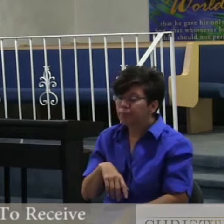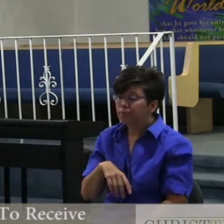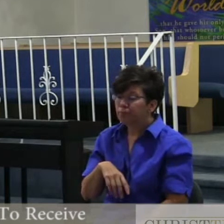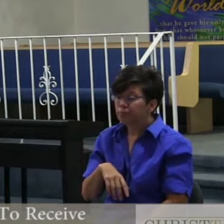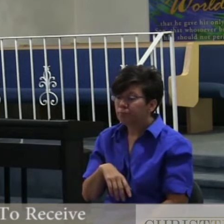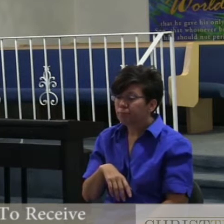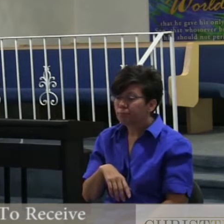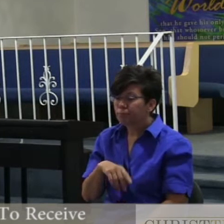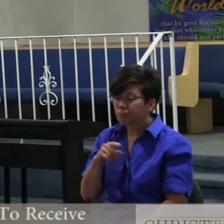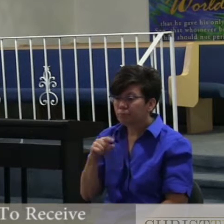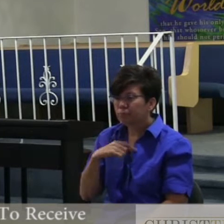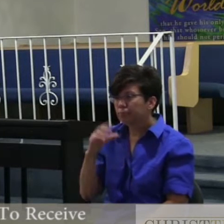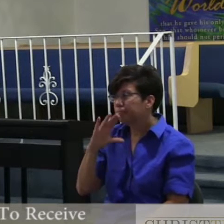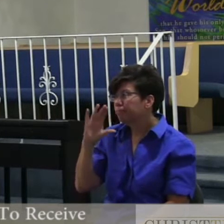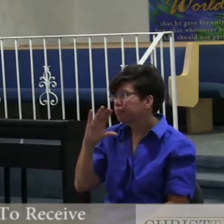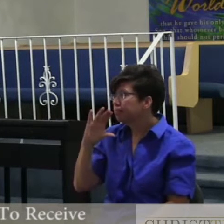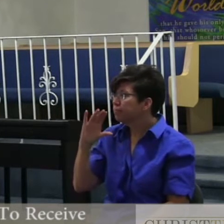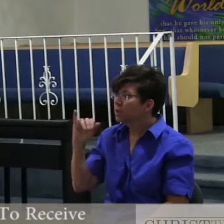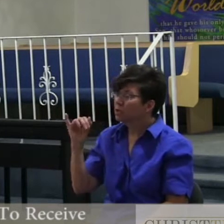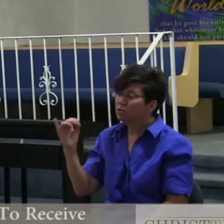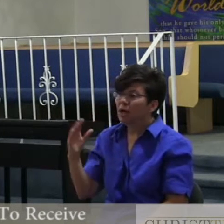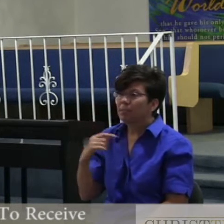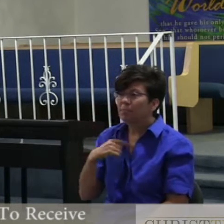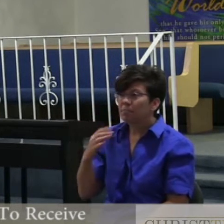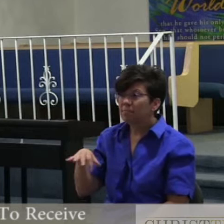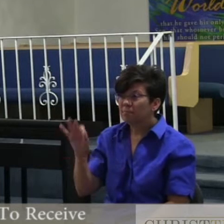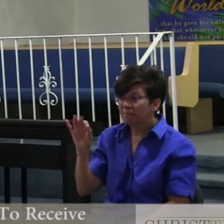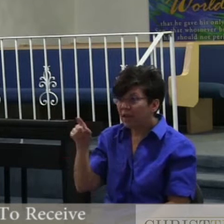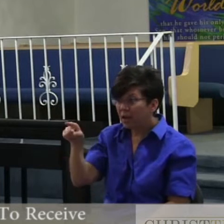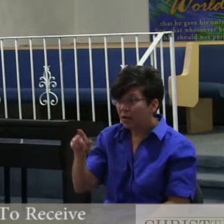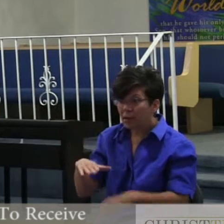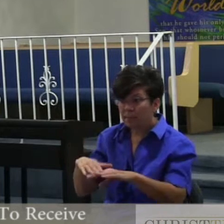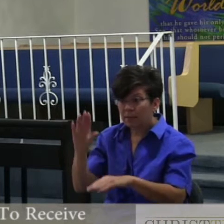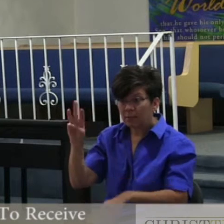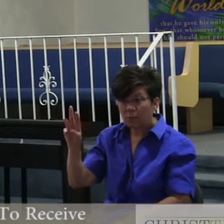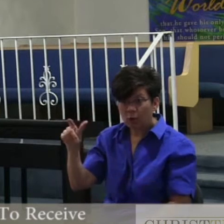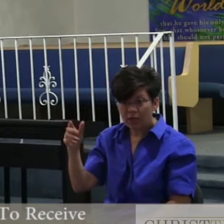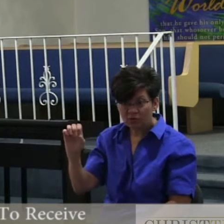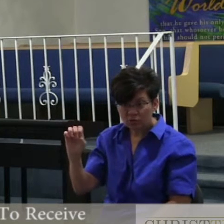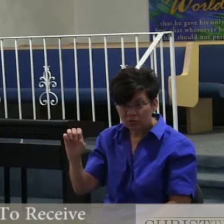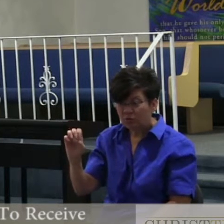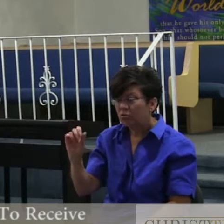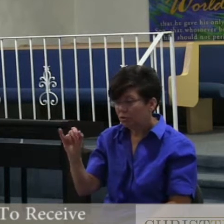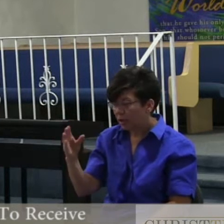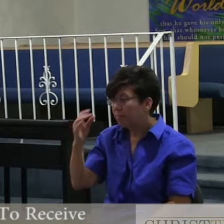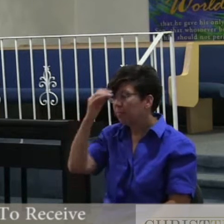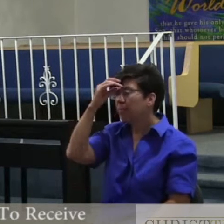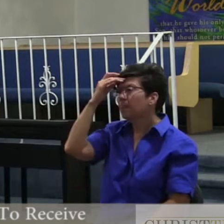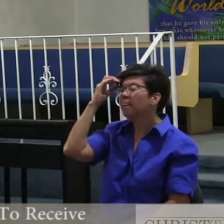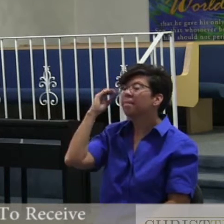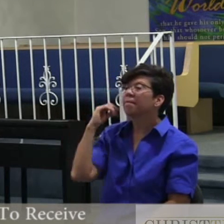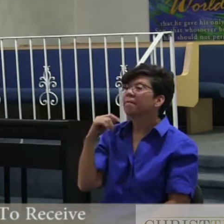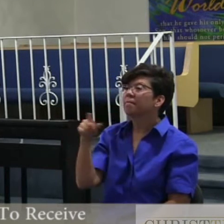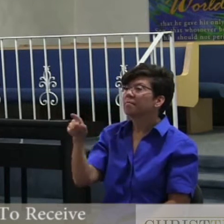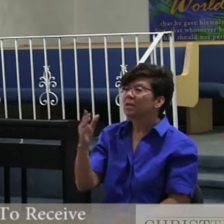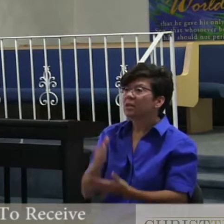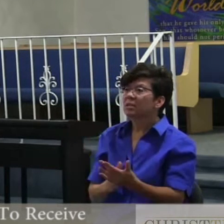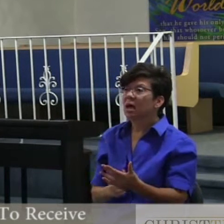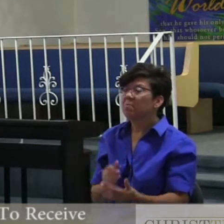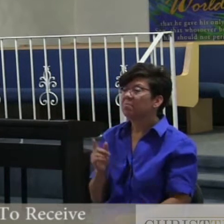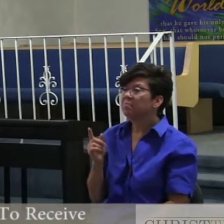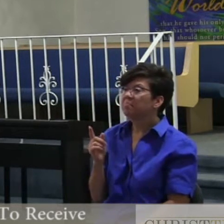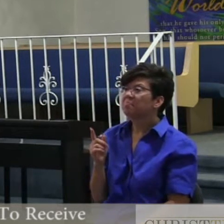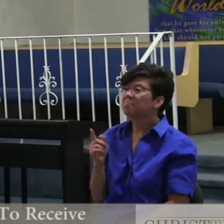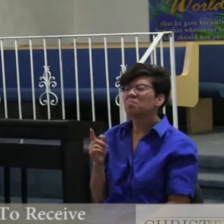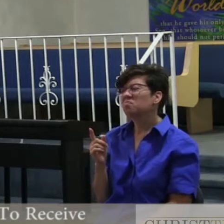And if they're out looking for a job, and they found a minimum wage job, some will walk away from